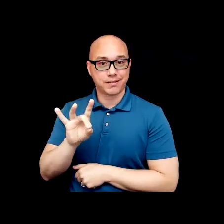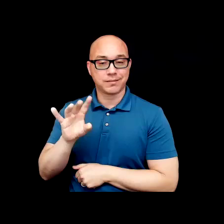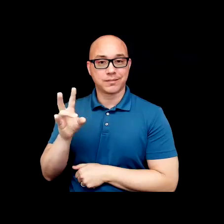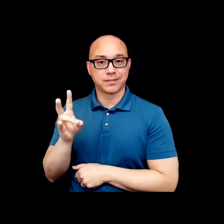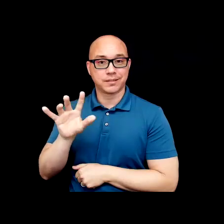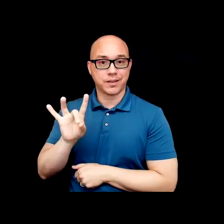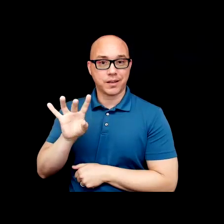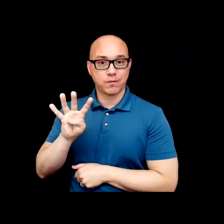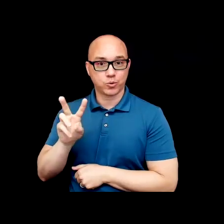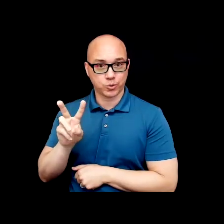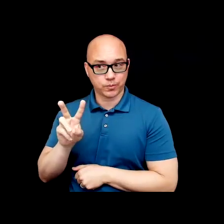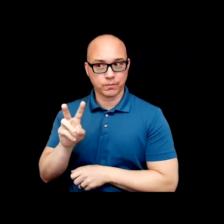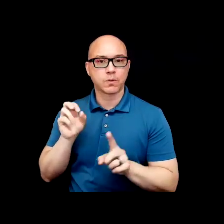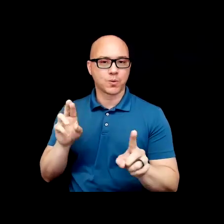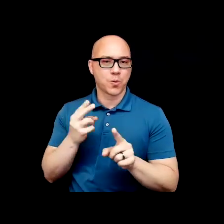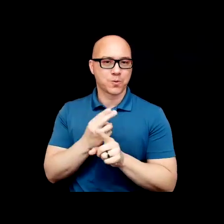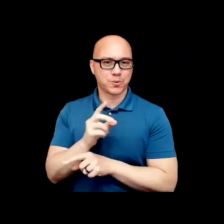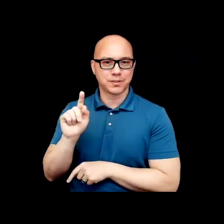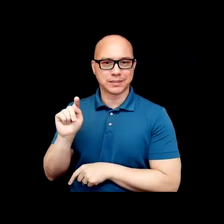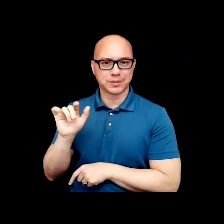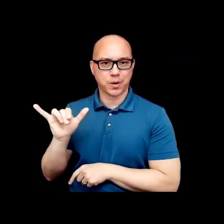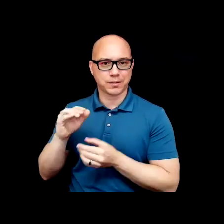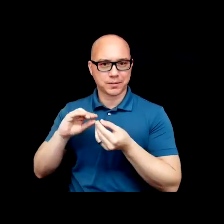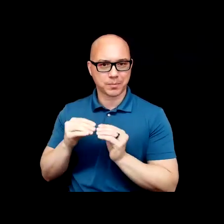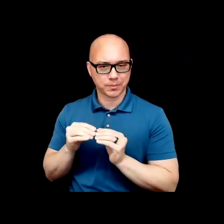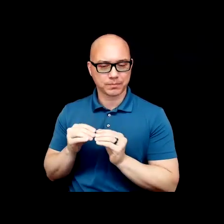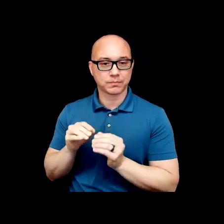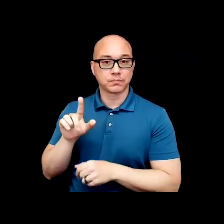1-866-968-7842, or use the TTY number